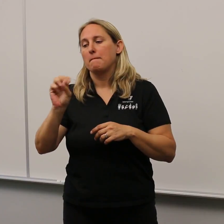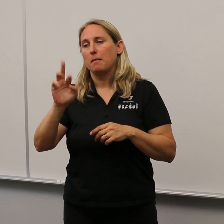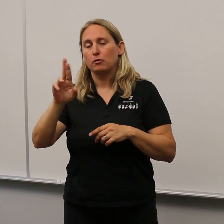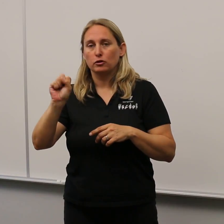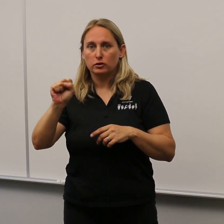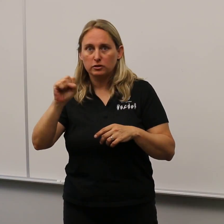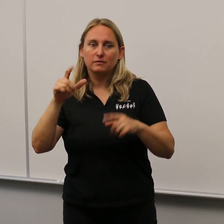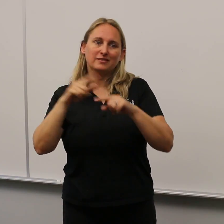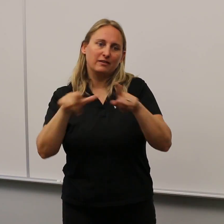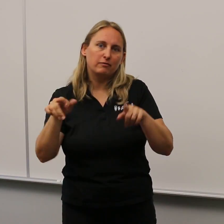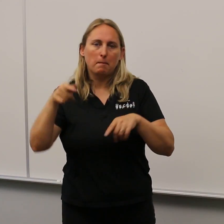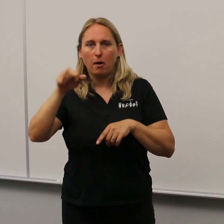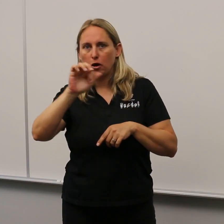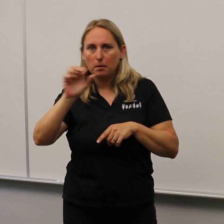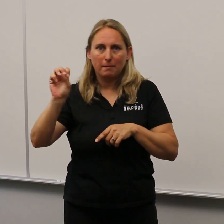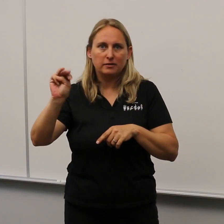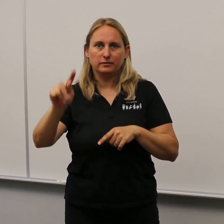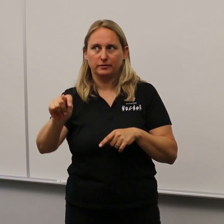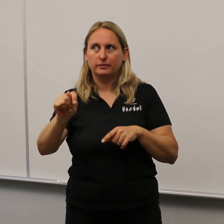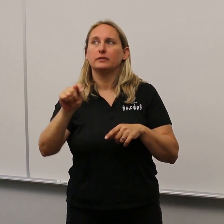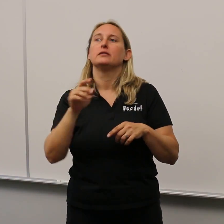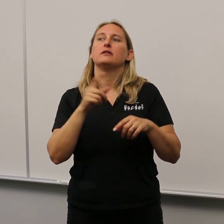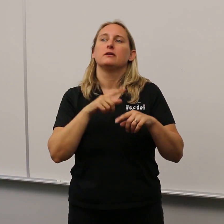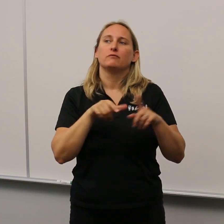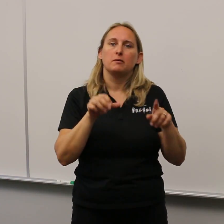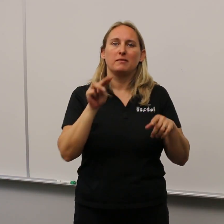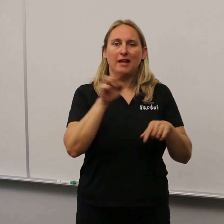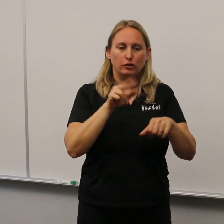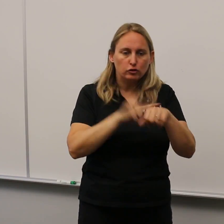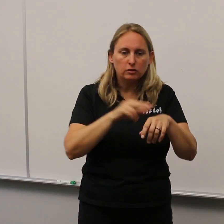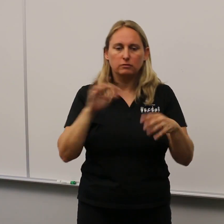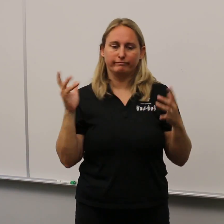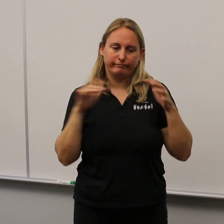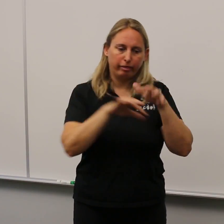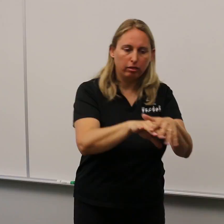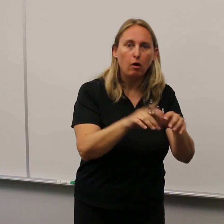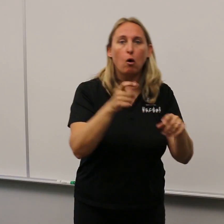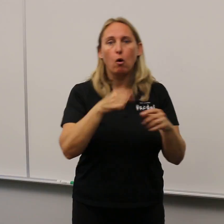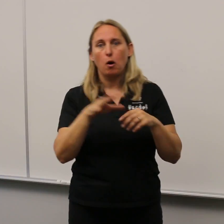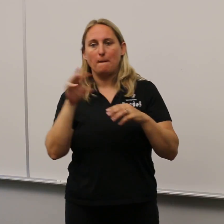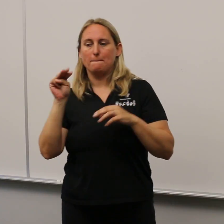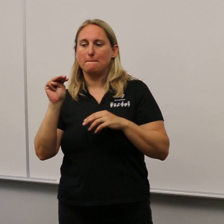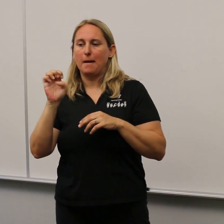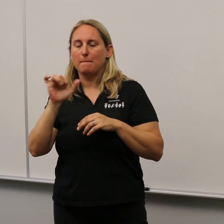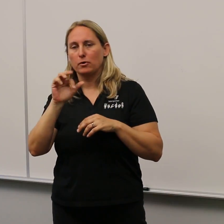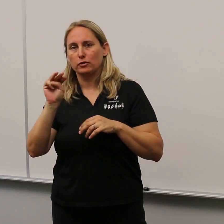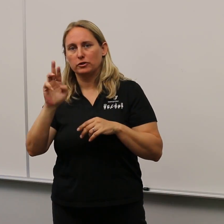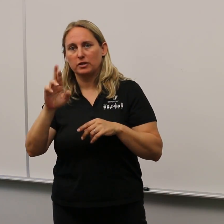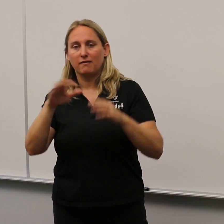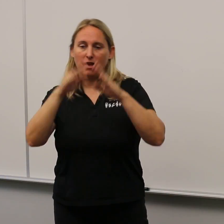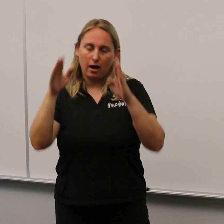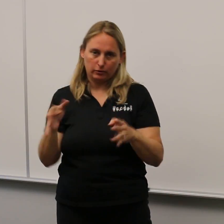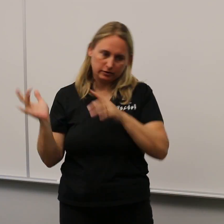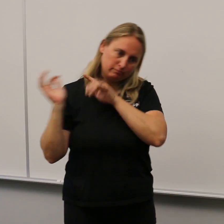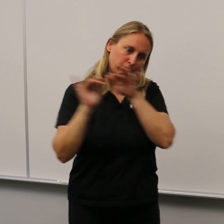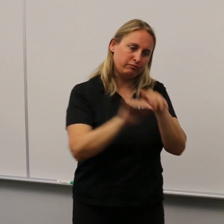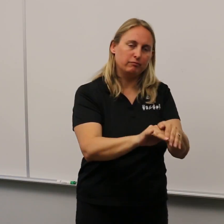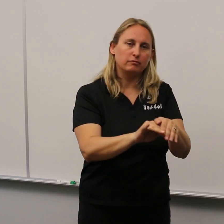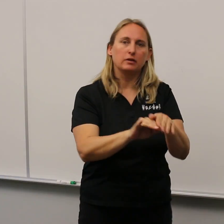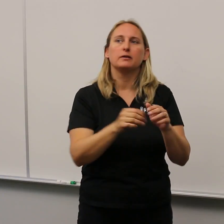provincial parliament, members of the National Assembly, or members of the House of Assembly. They meet at their respective